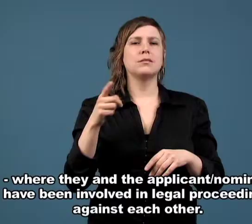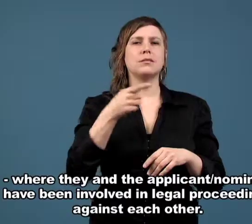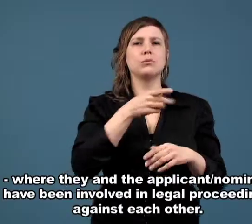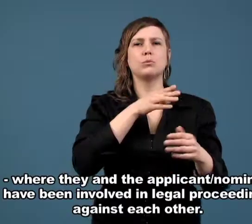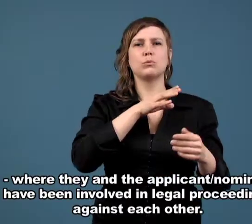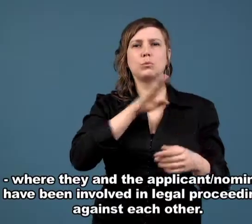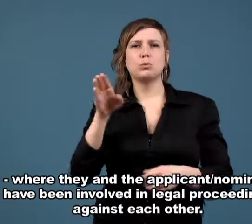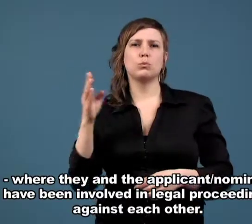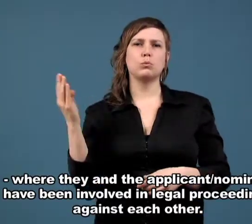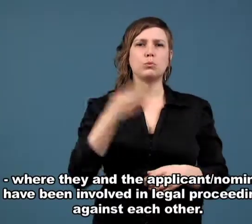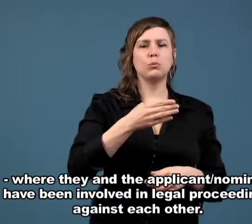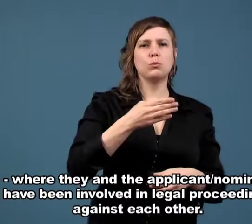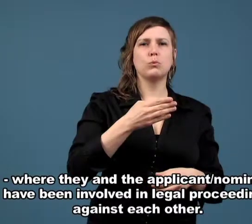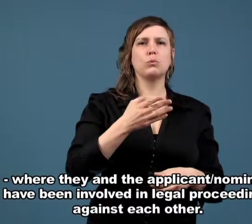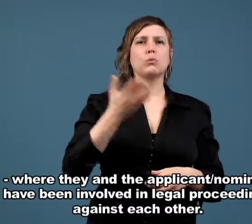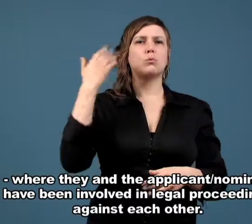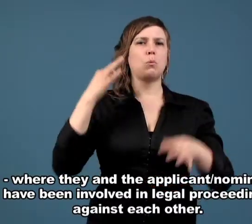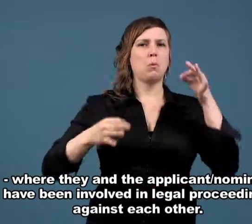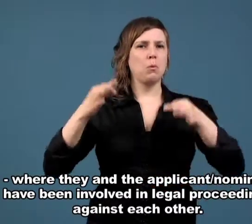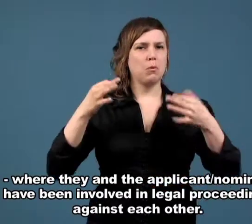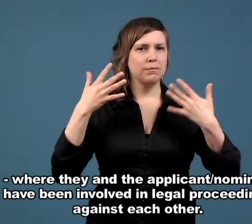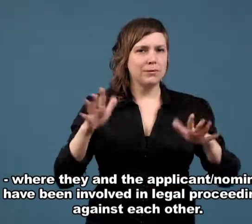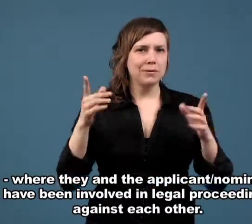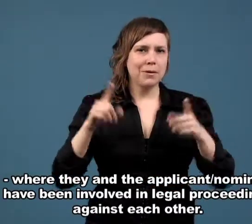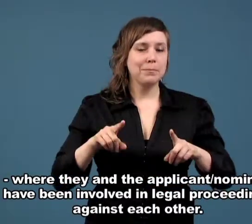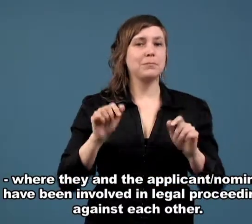legal proceedings against each other.